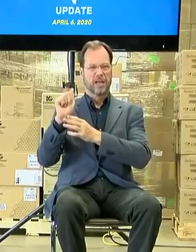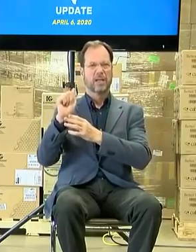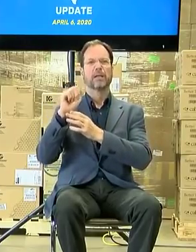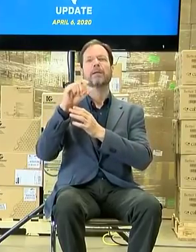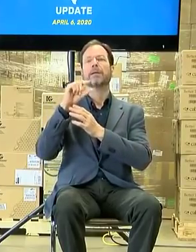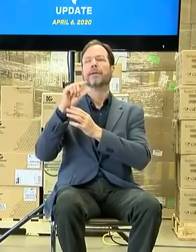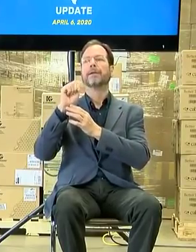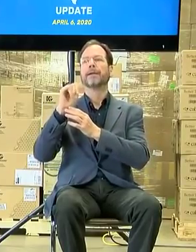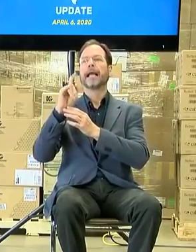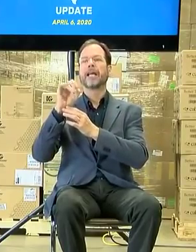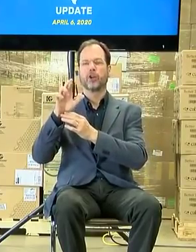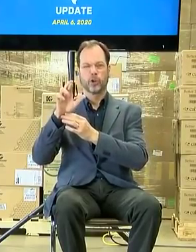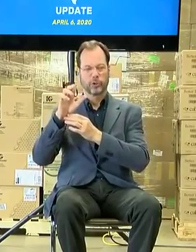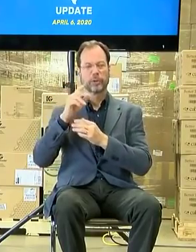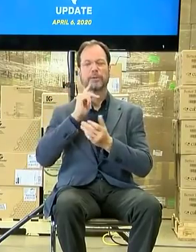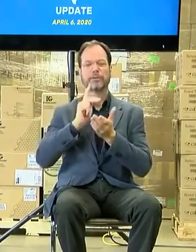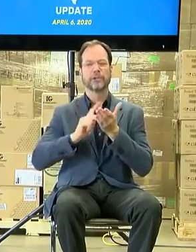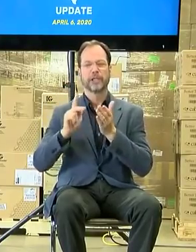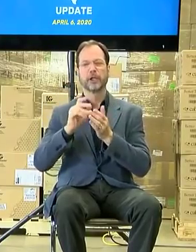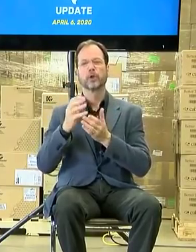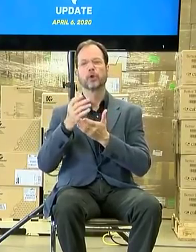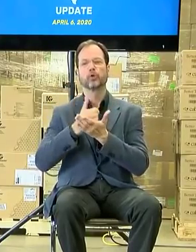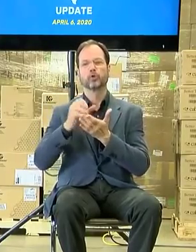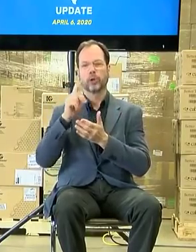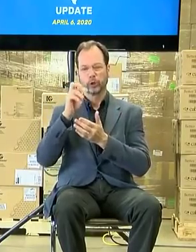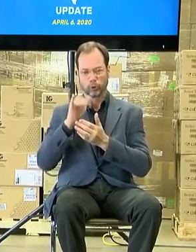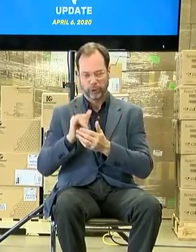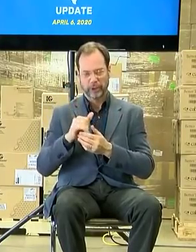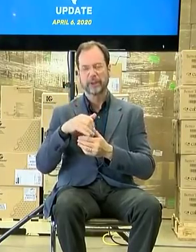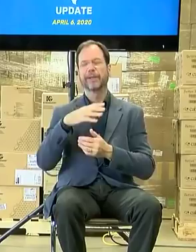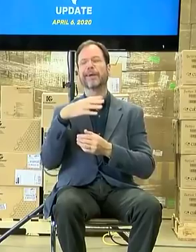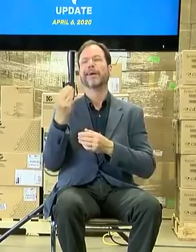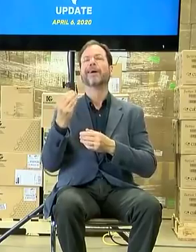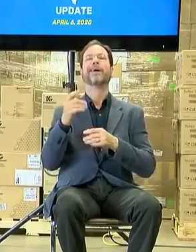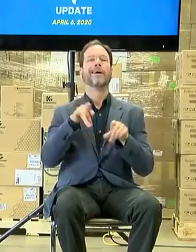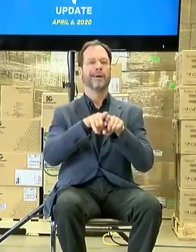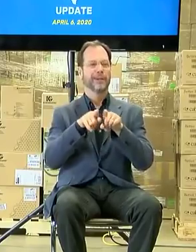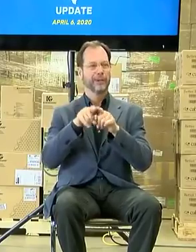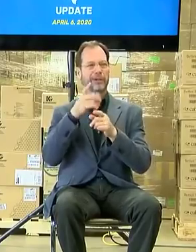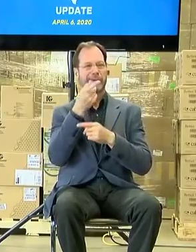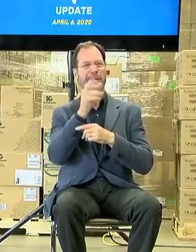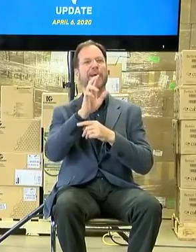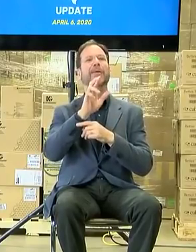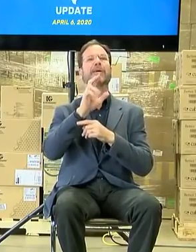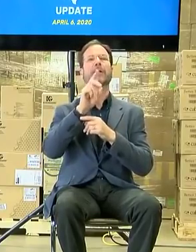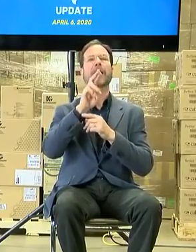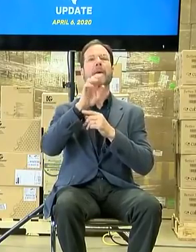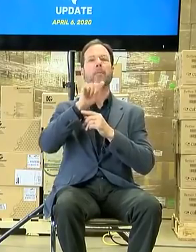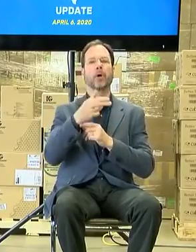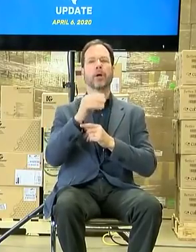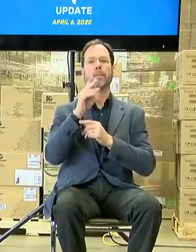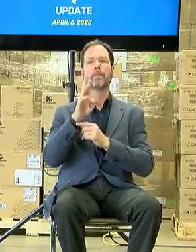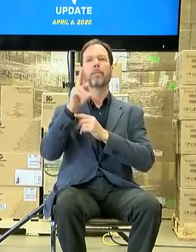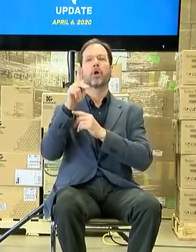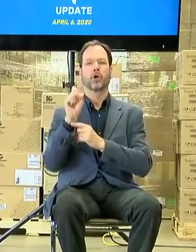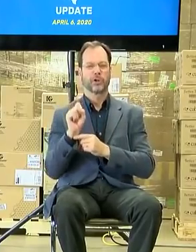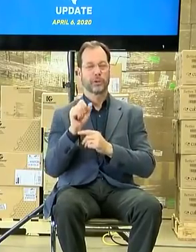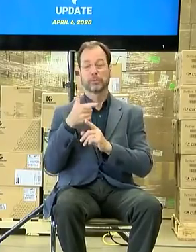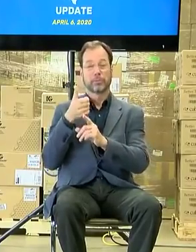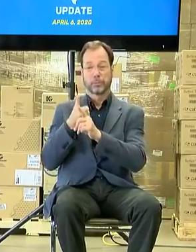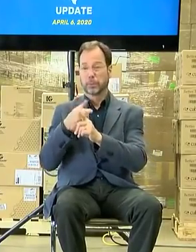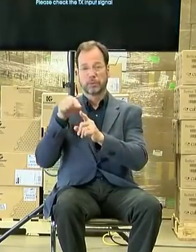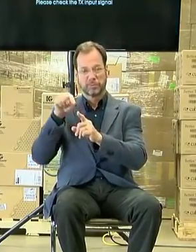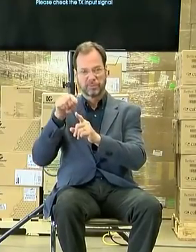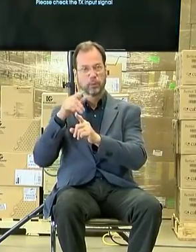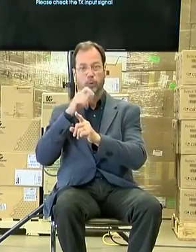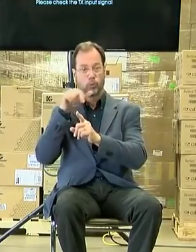Gaynor, with Secretary of Treasury Mnuchin, as well as with Dr. Deborah Birx, who is the